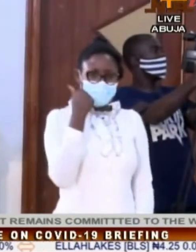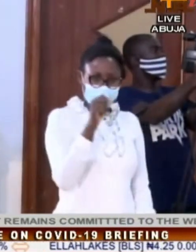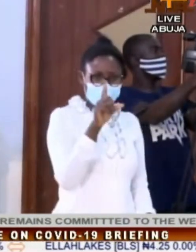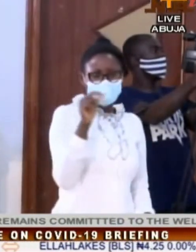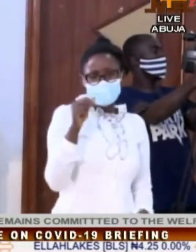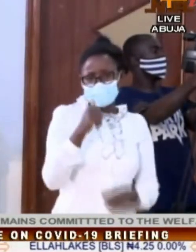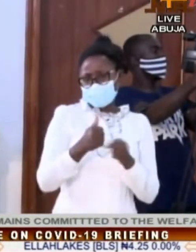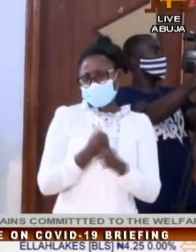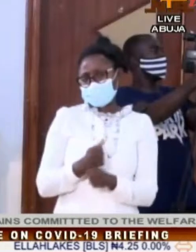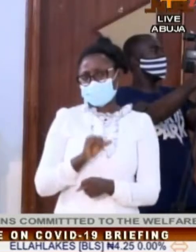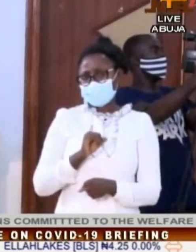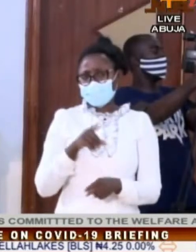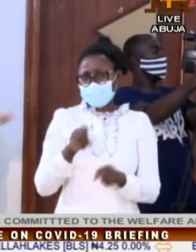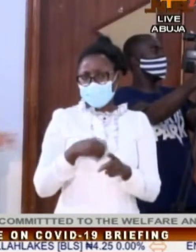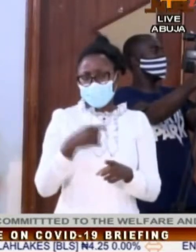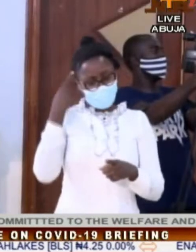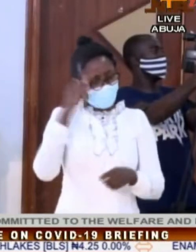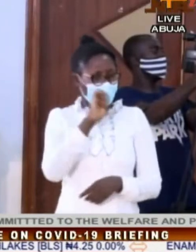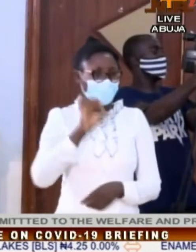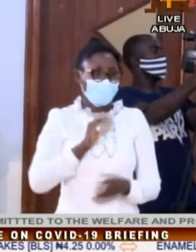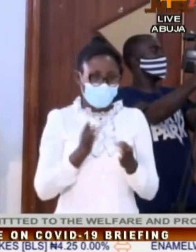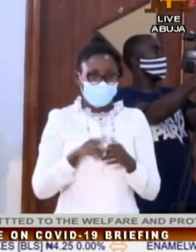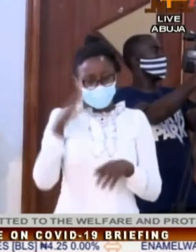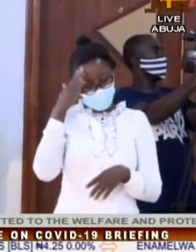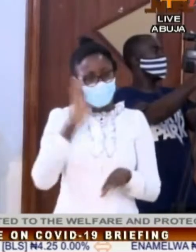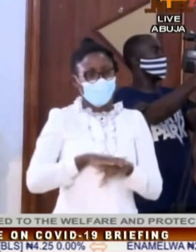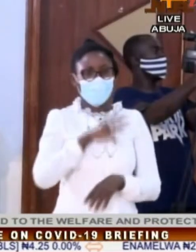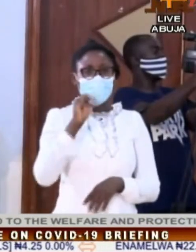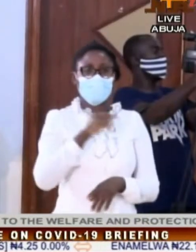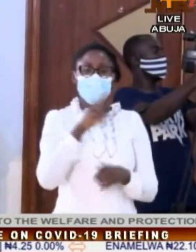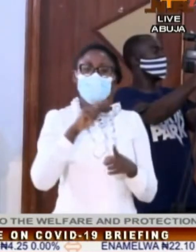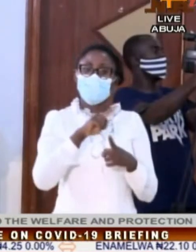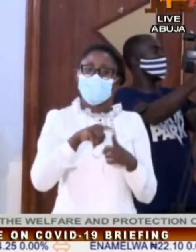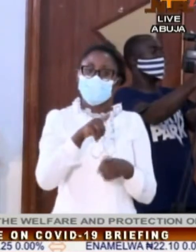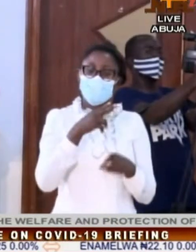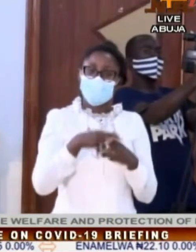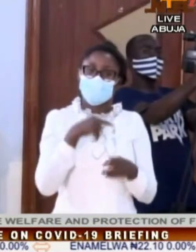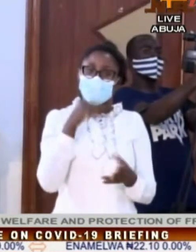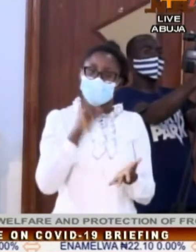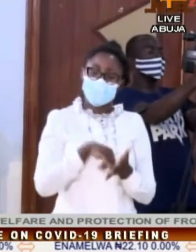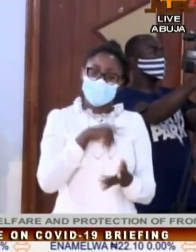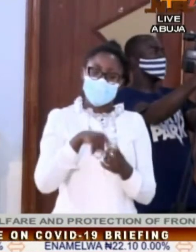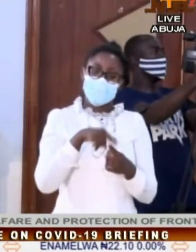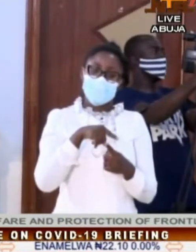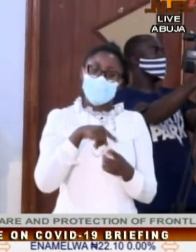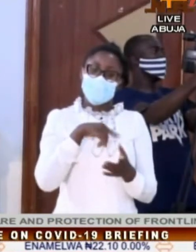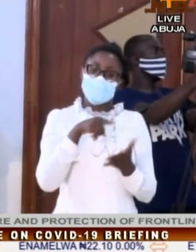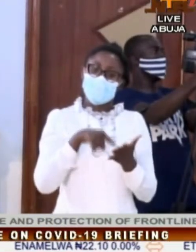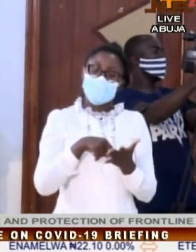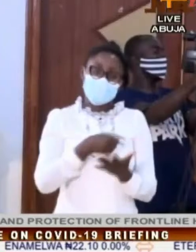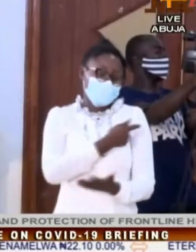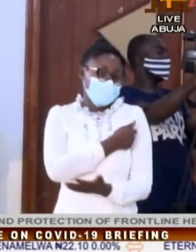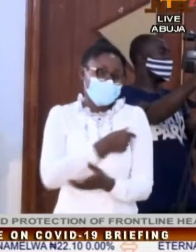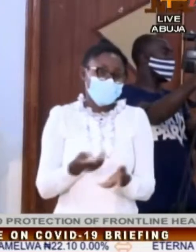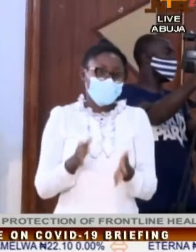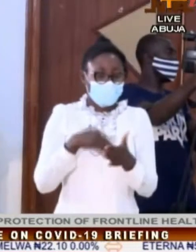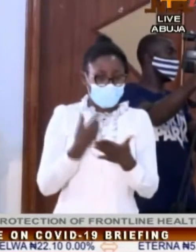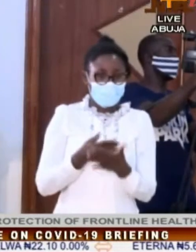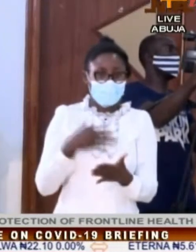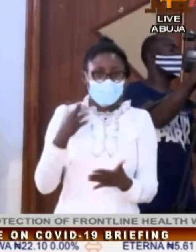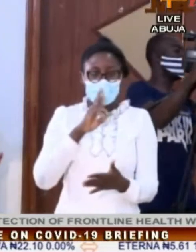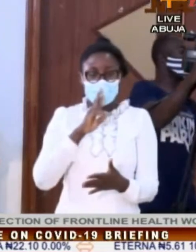know that. And secondly, yesterday, on Monday, when you also mentioned that when this vaccine finally arrived, that there are categories of